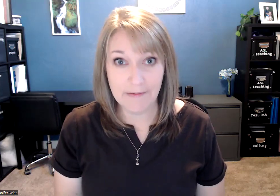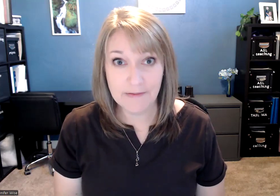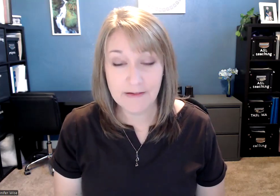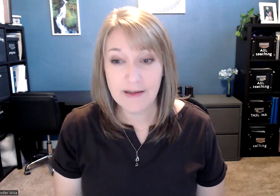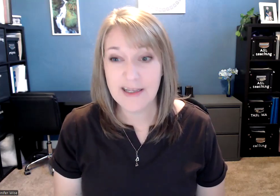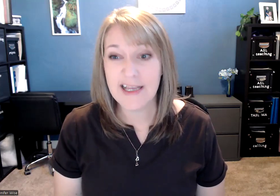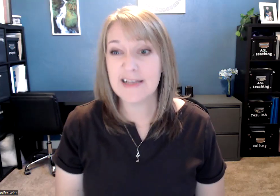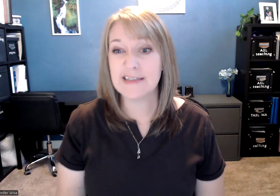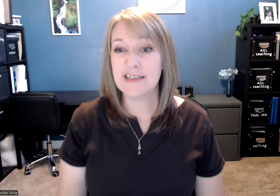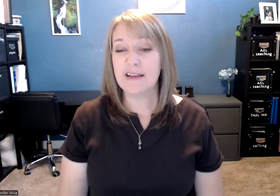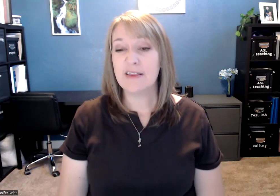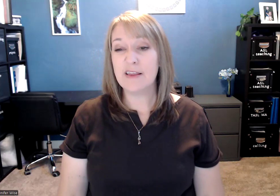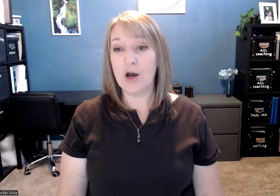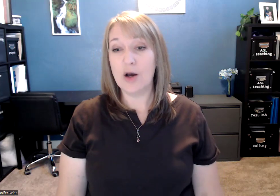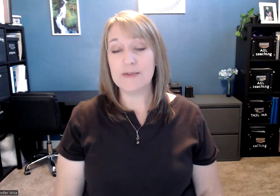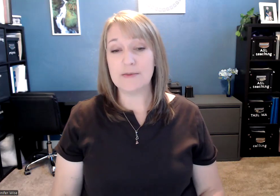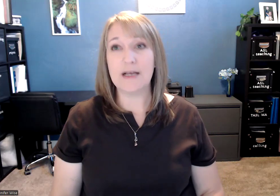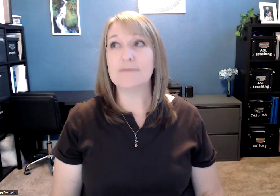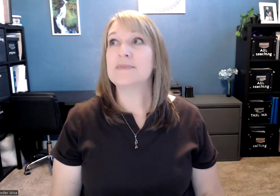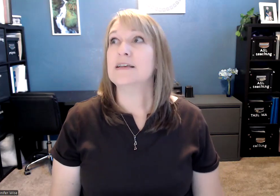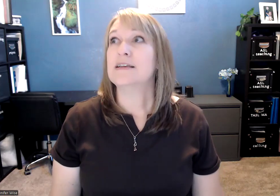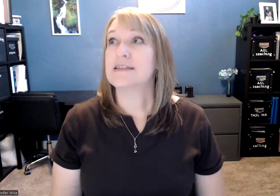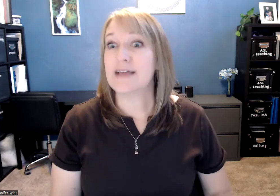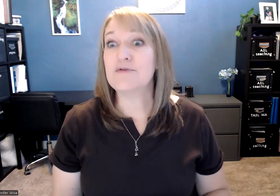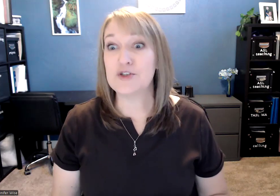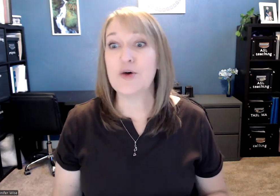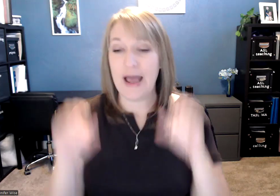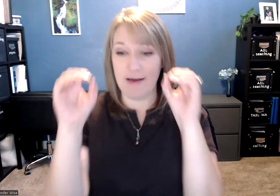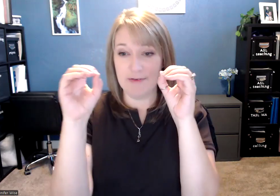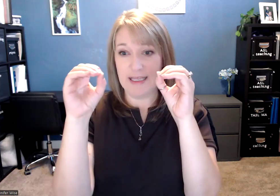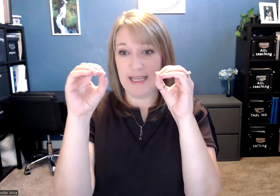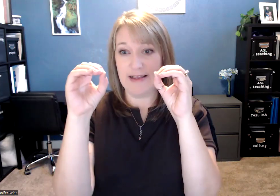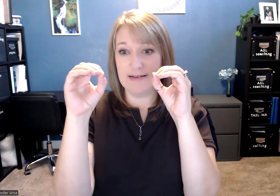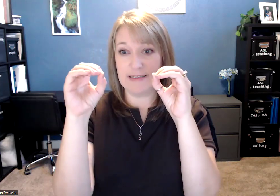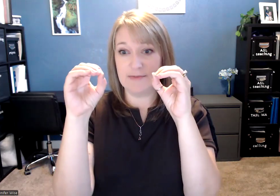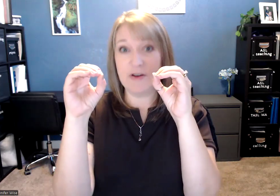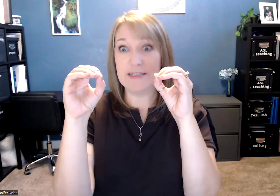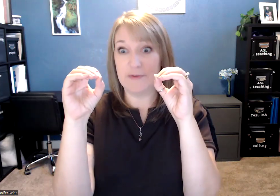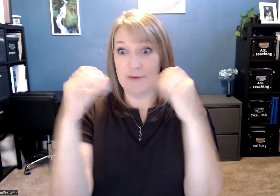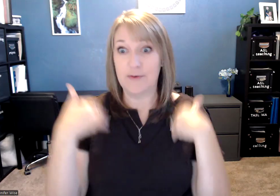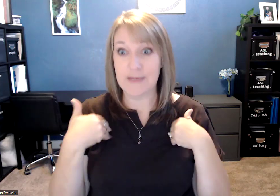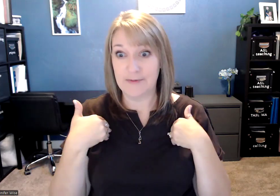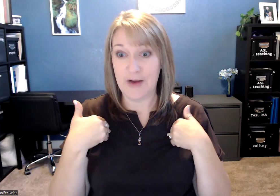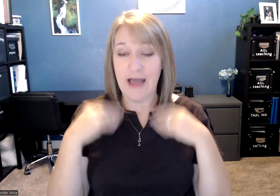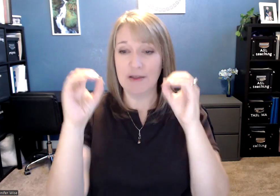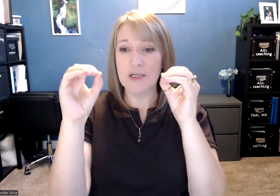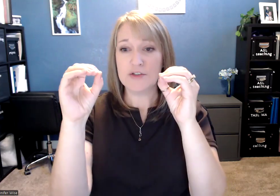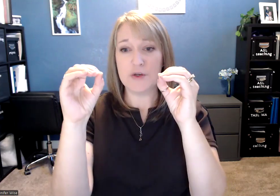have is the opposite. Well, the sign for don't have is very different from the sign for have. So you